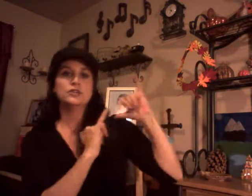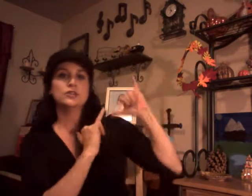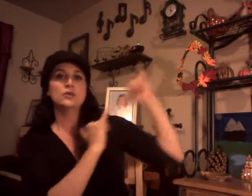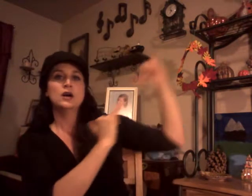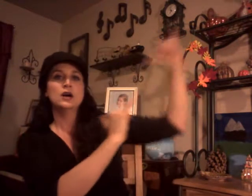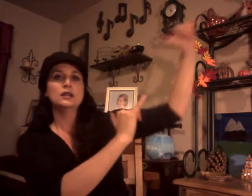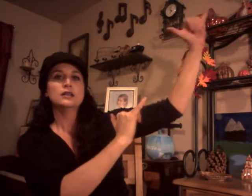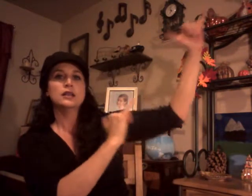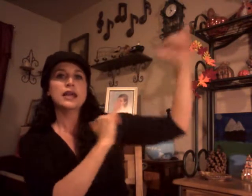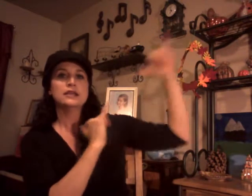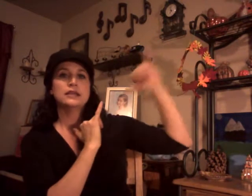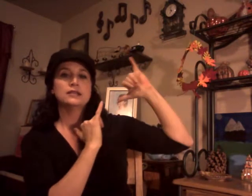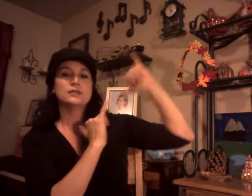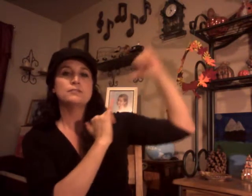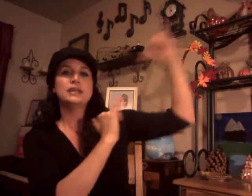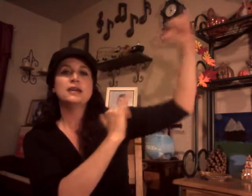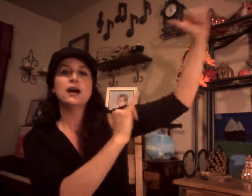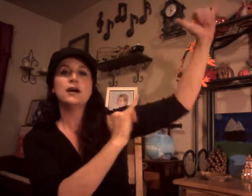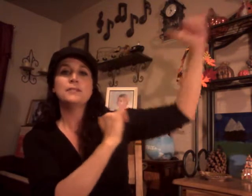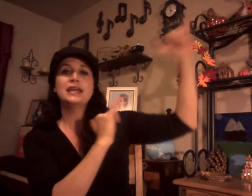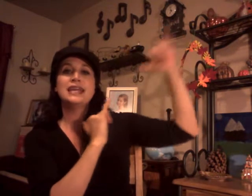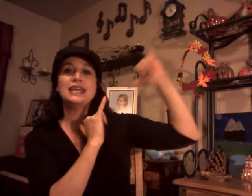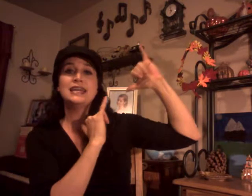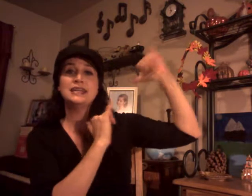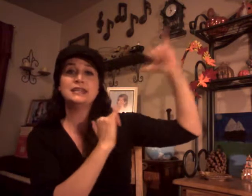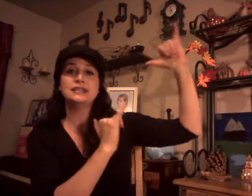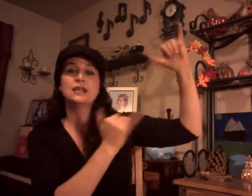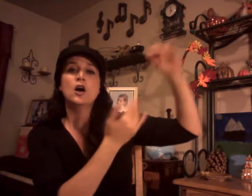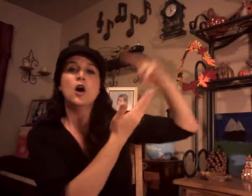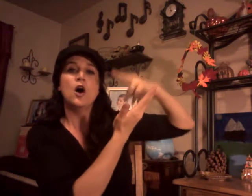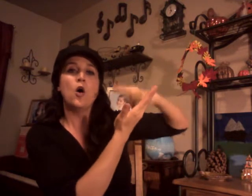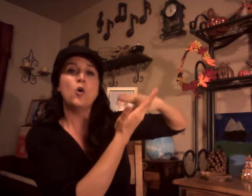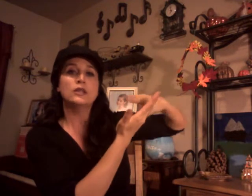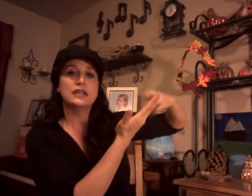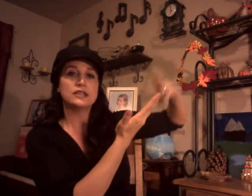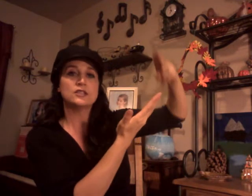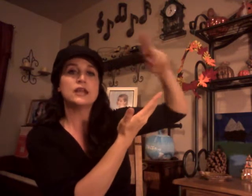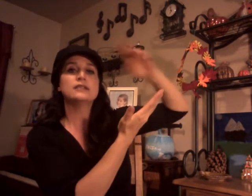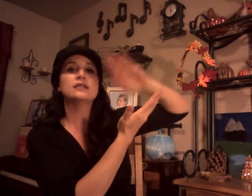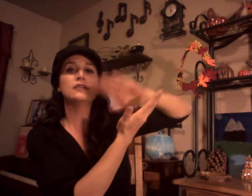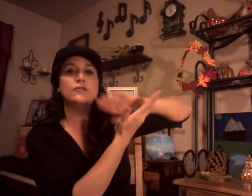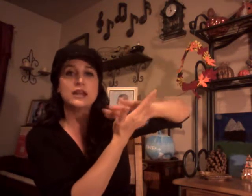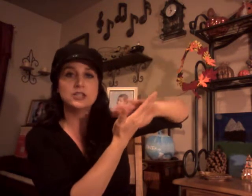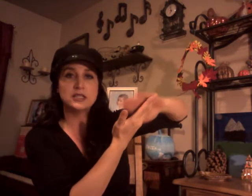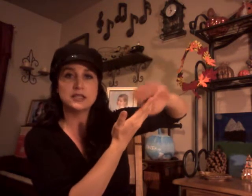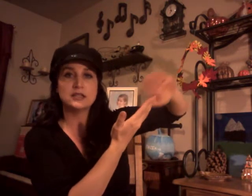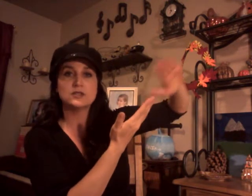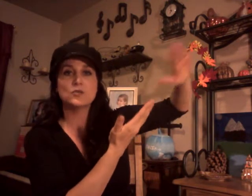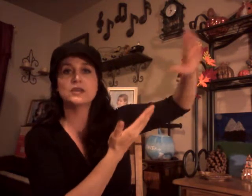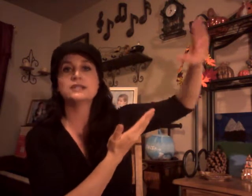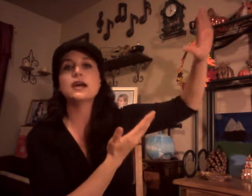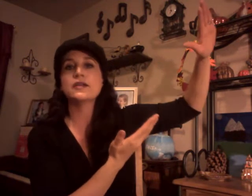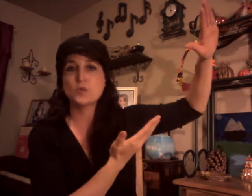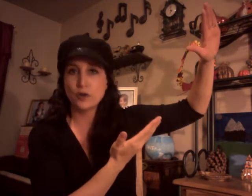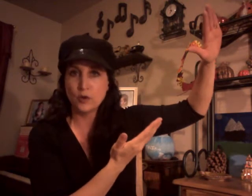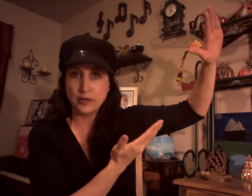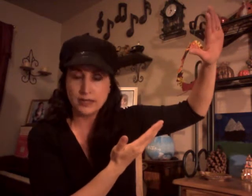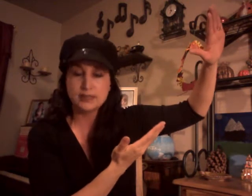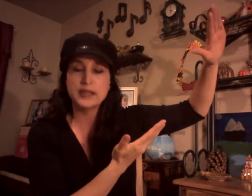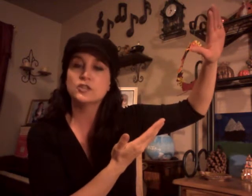do likeness, become his holiness. Instead of righteousness, we sign the word holiness. They